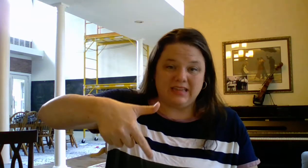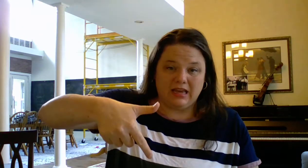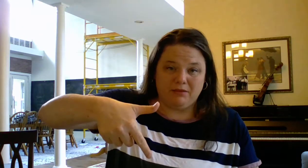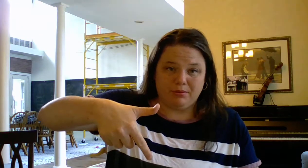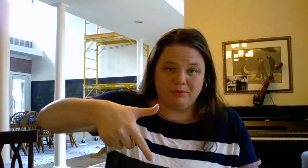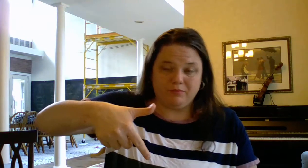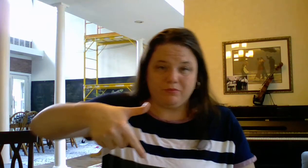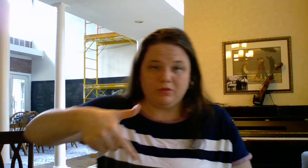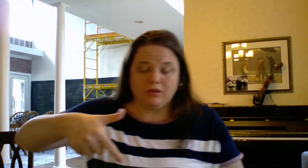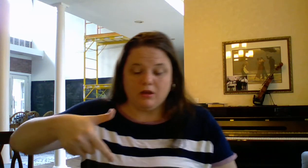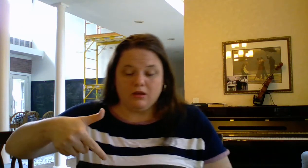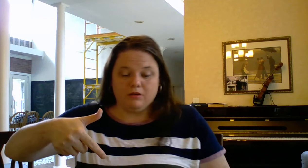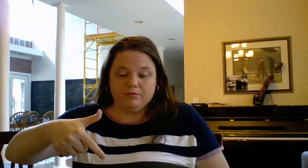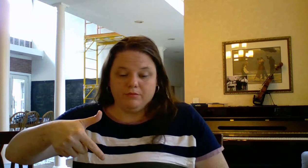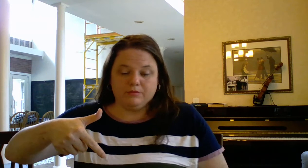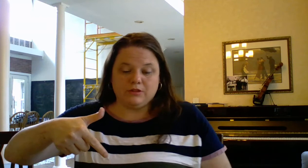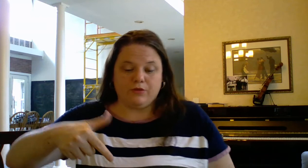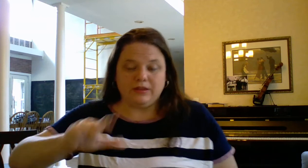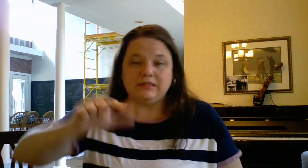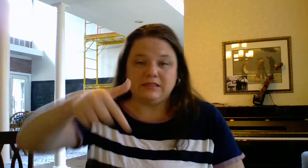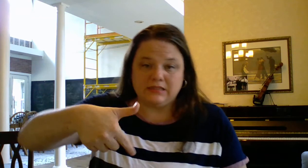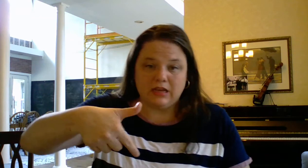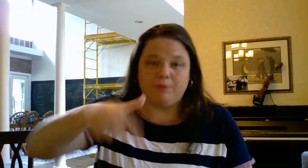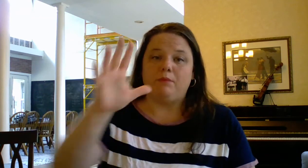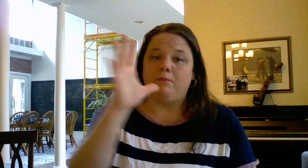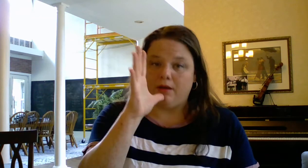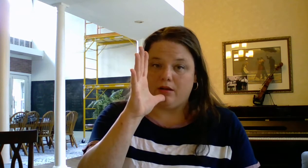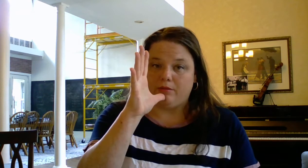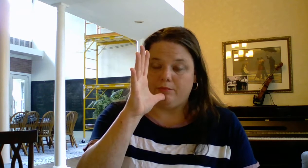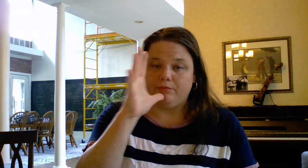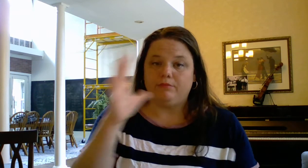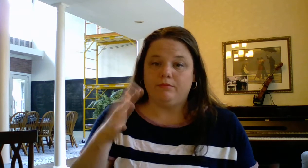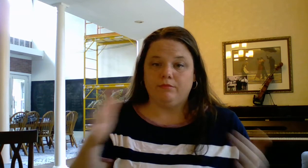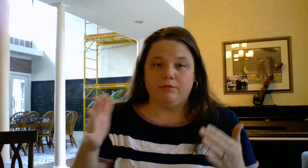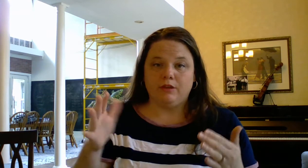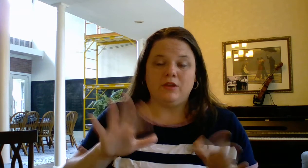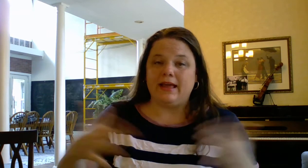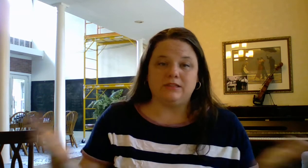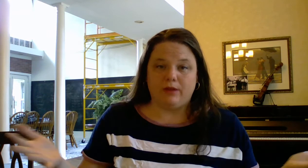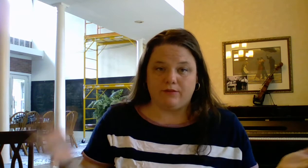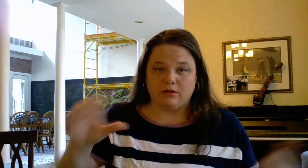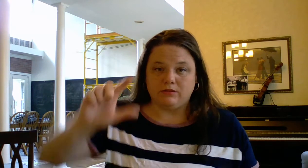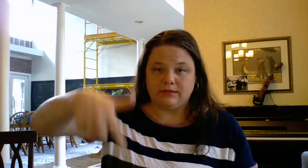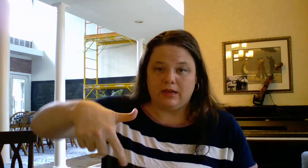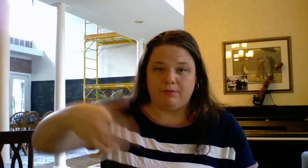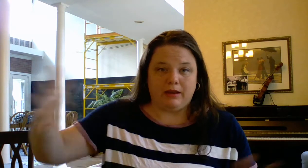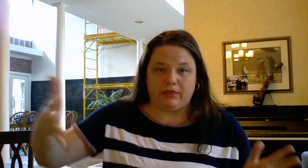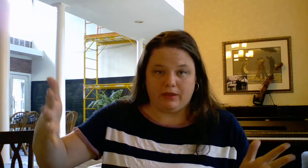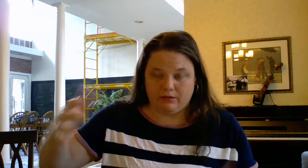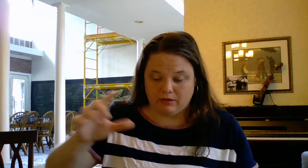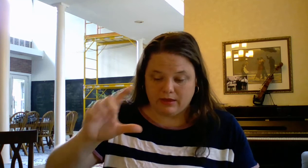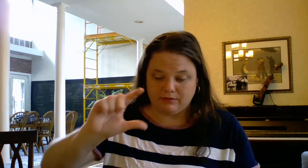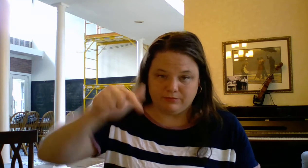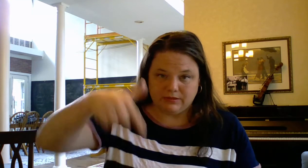step. So if I did step mom, you can add it to whatever. Step anything. Okay.